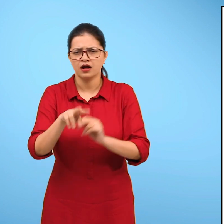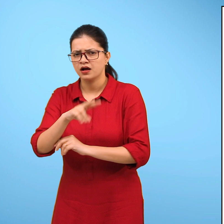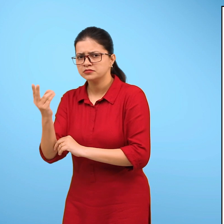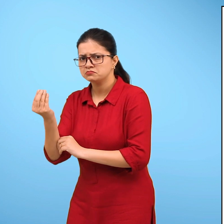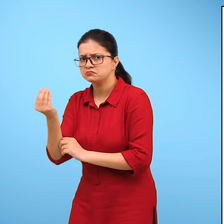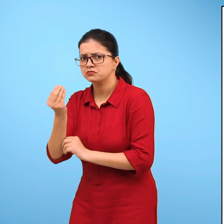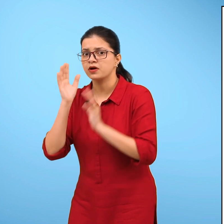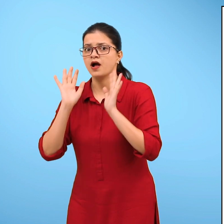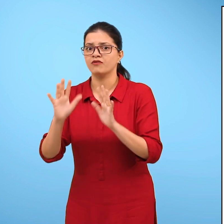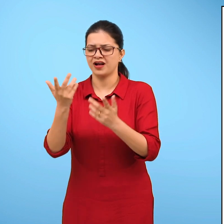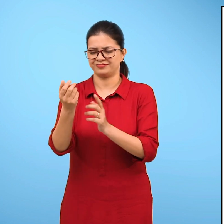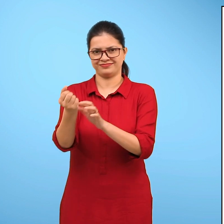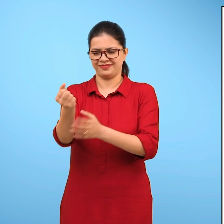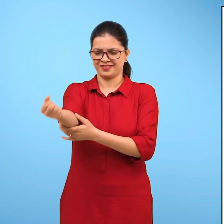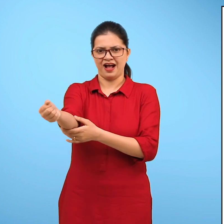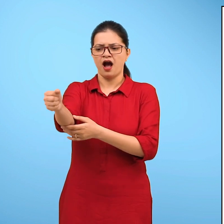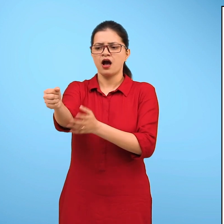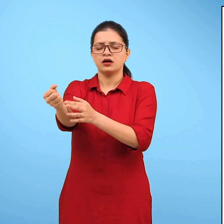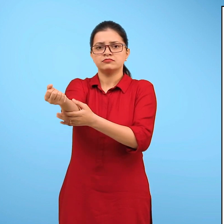and some only in one direction?